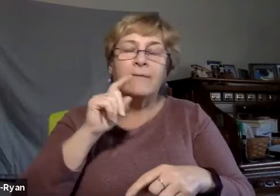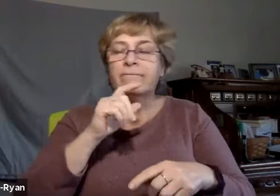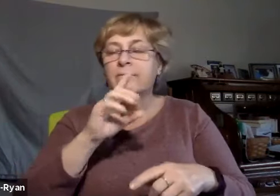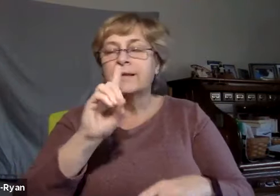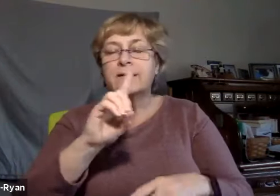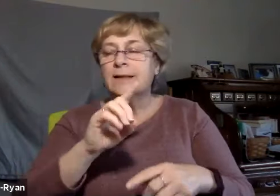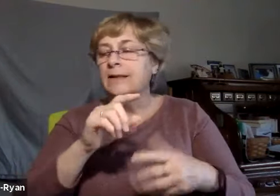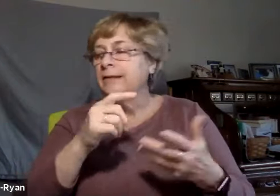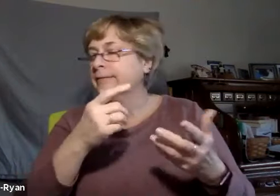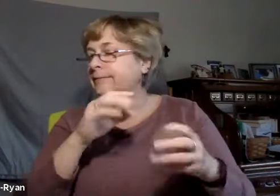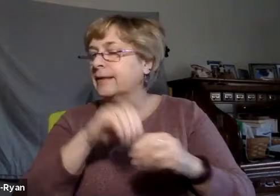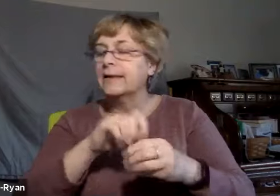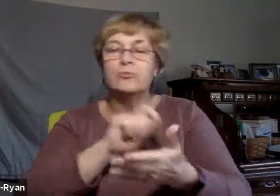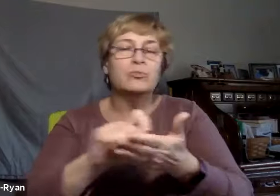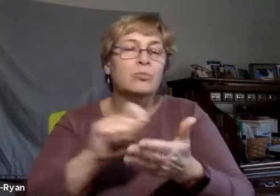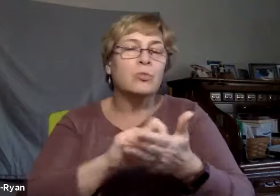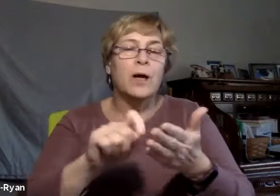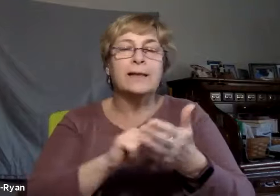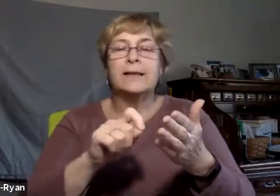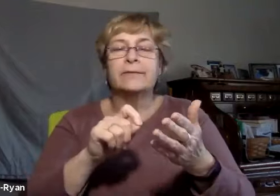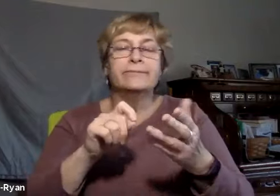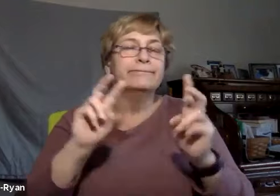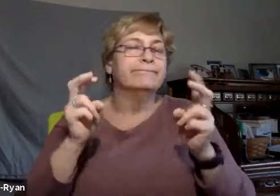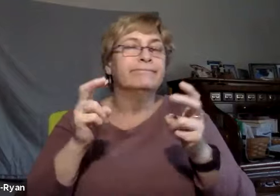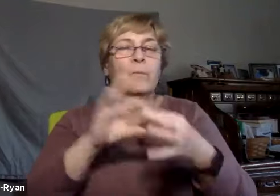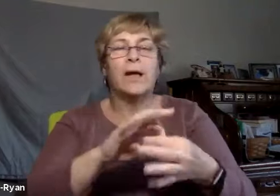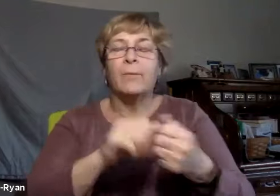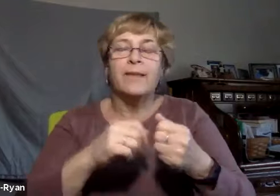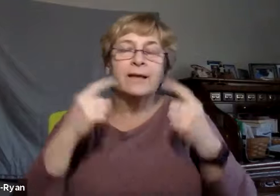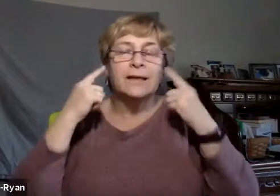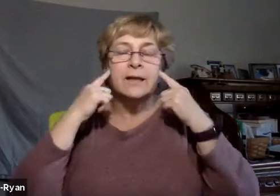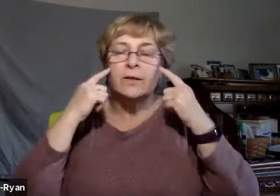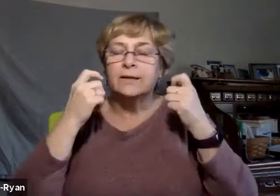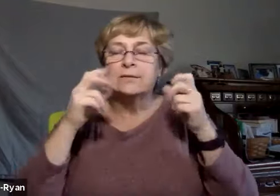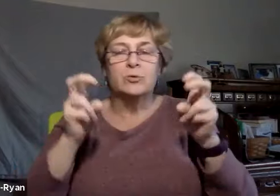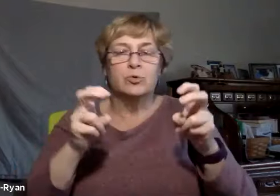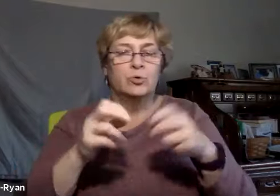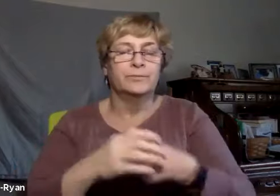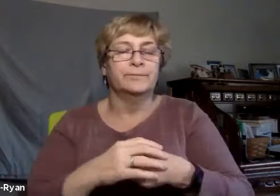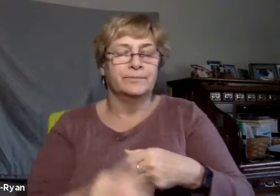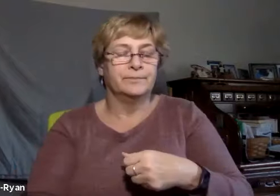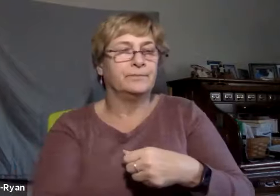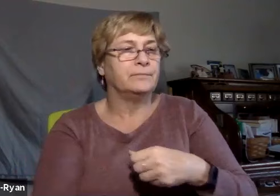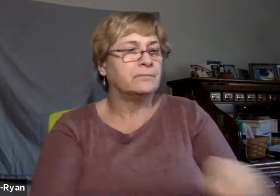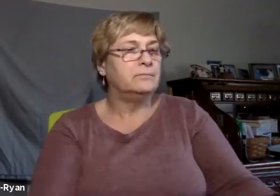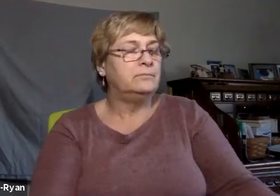you're writing about deaf persons. If you're writing, for example, related with a hearing